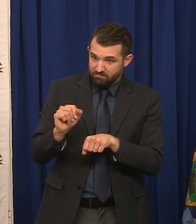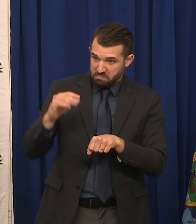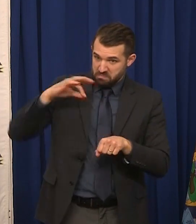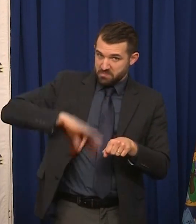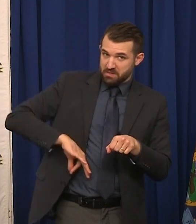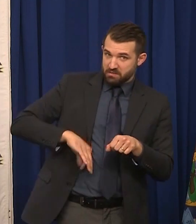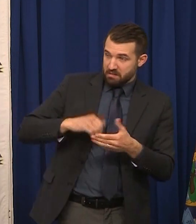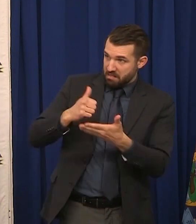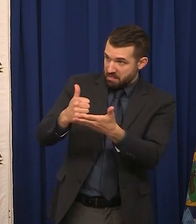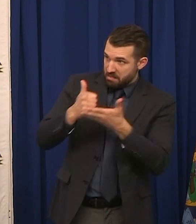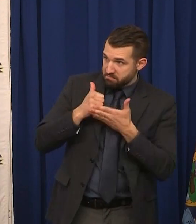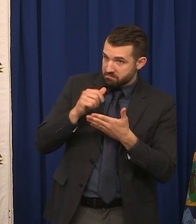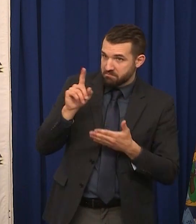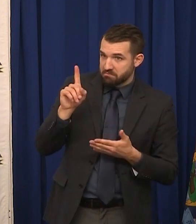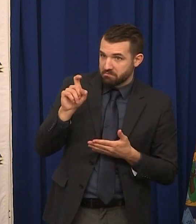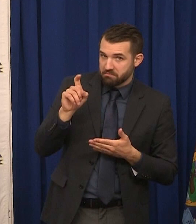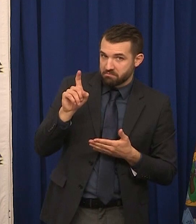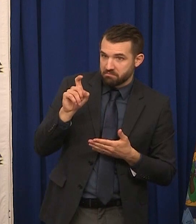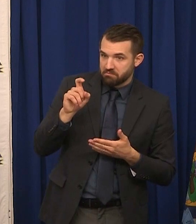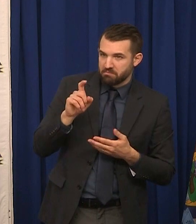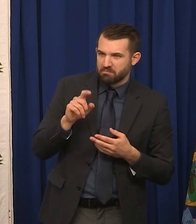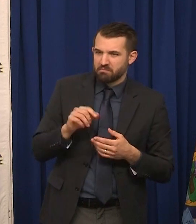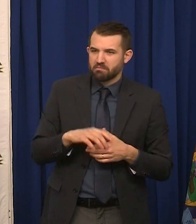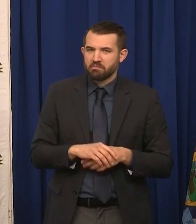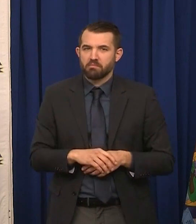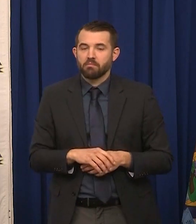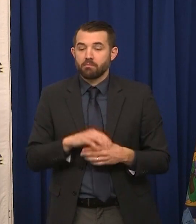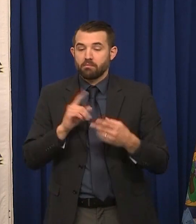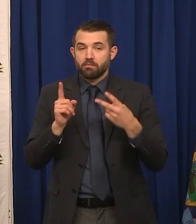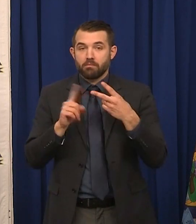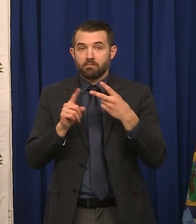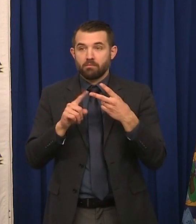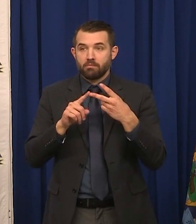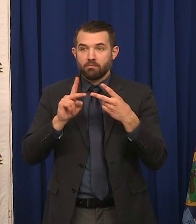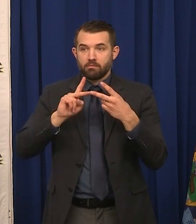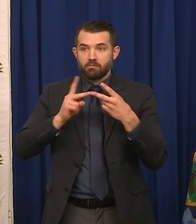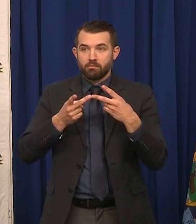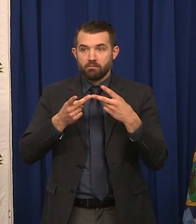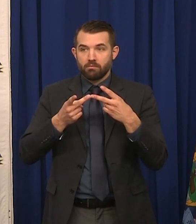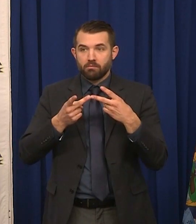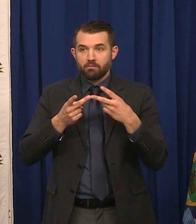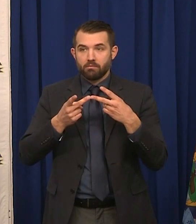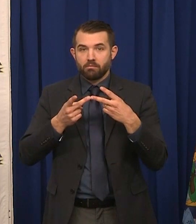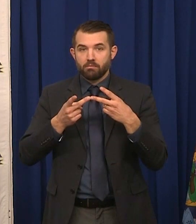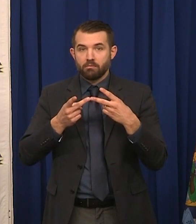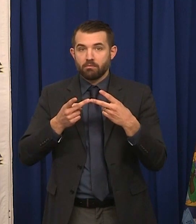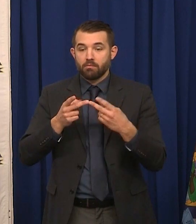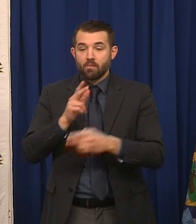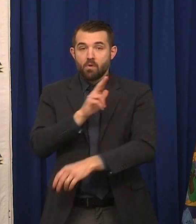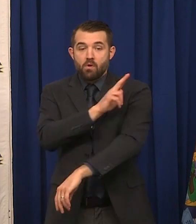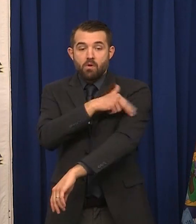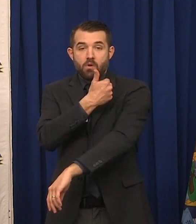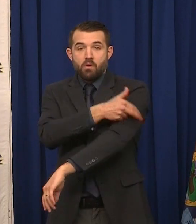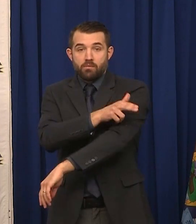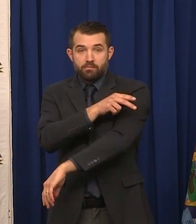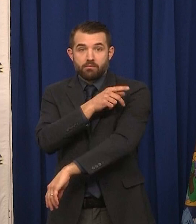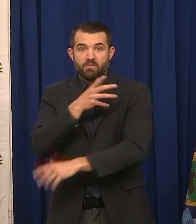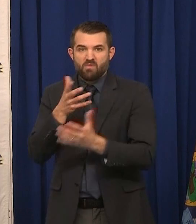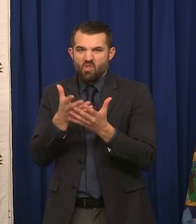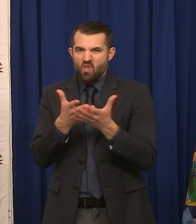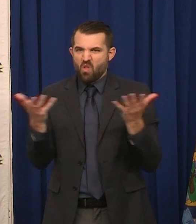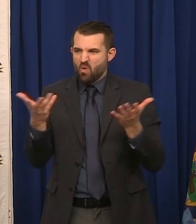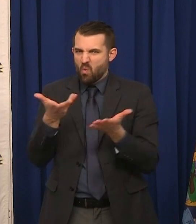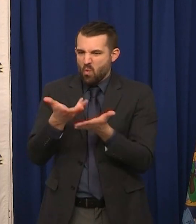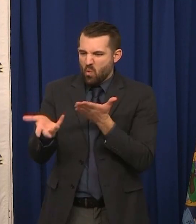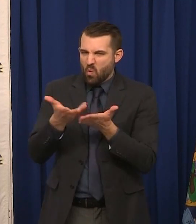additional cover over a different mask? And my second point is, I know hospitals waste a lot. A lot of times they throw away things that